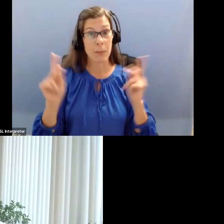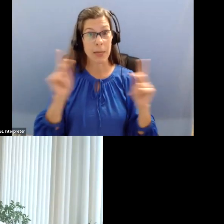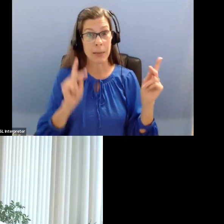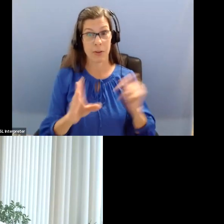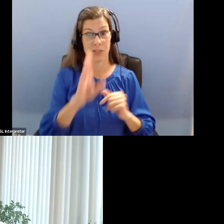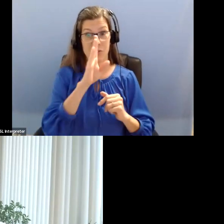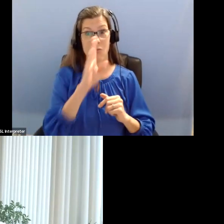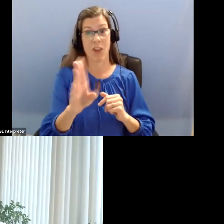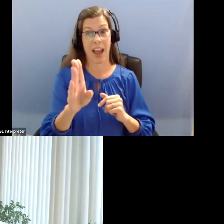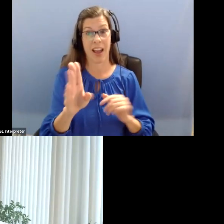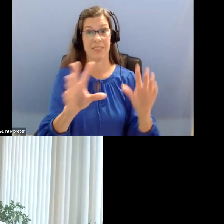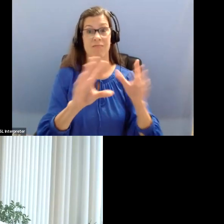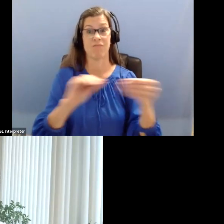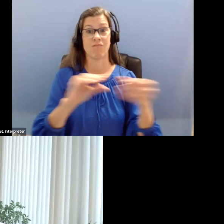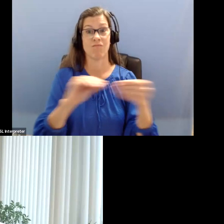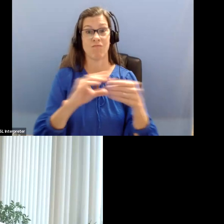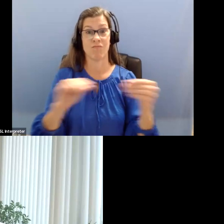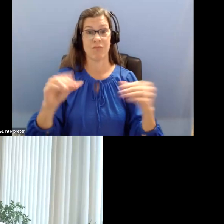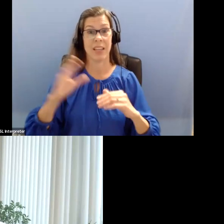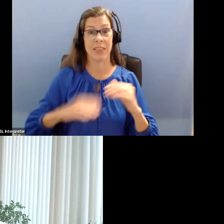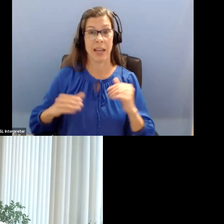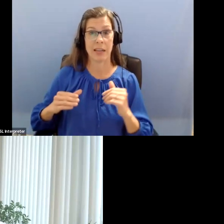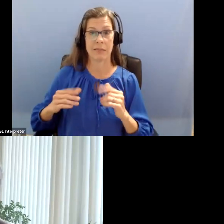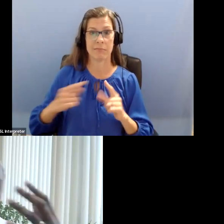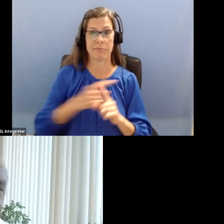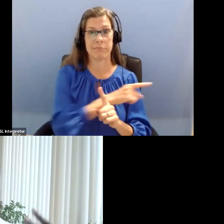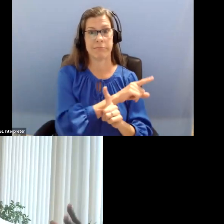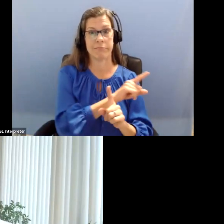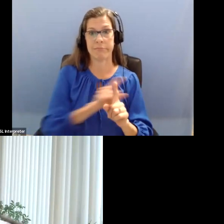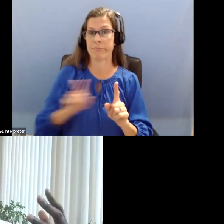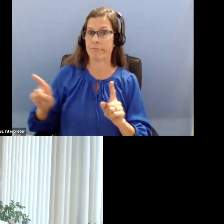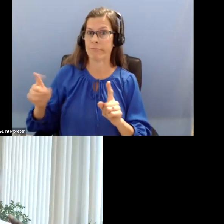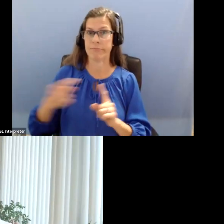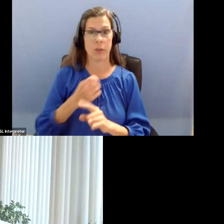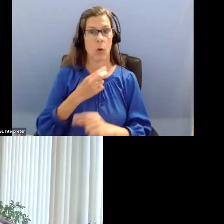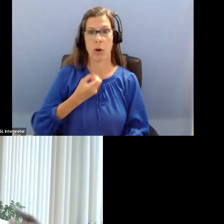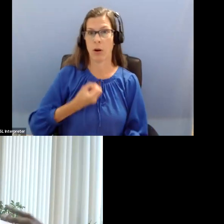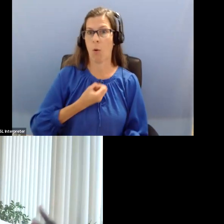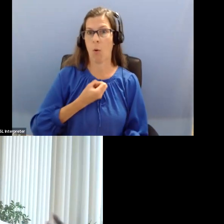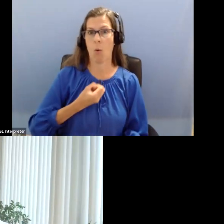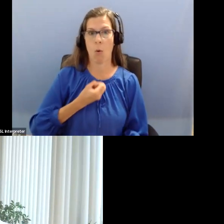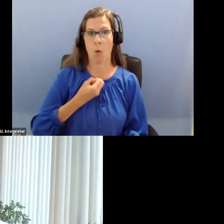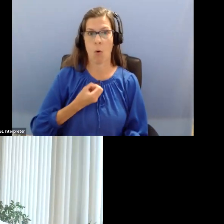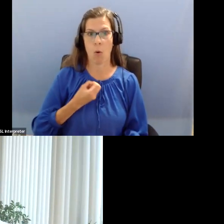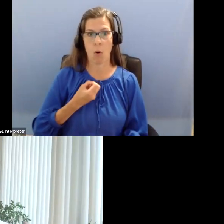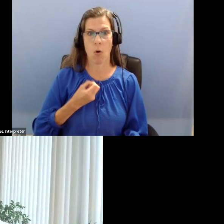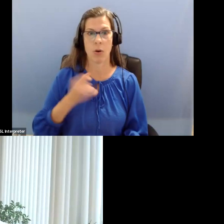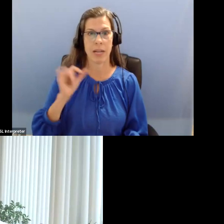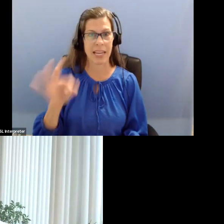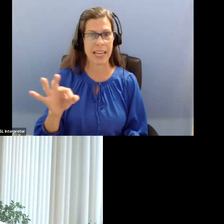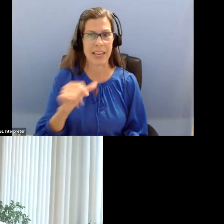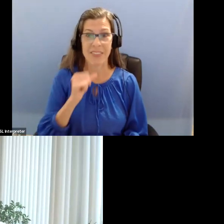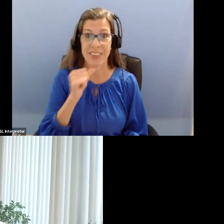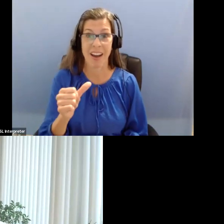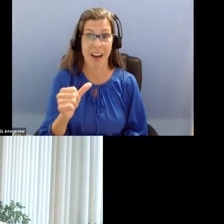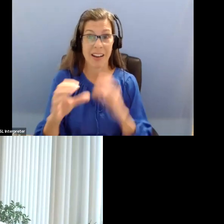they're thinking and get it out than to withhold it. And I will deal with, if it didn't come out the right way, I can be